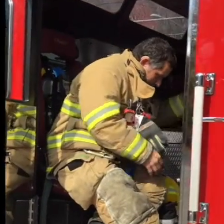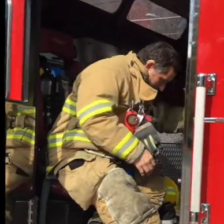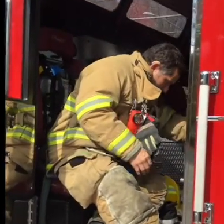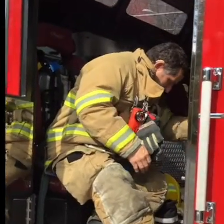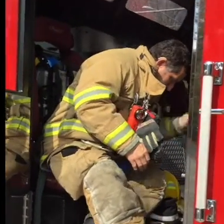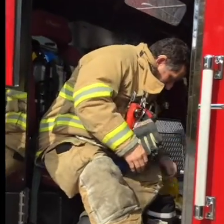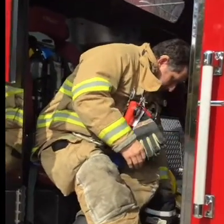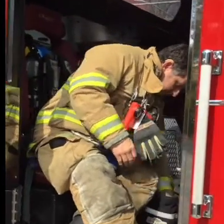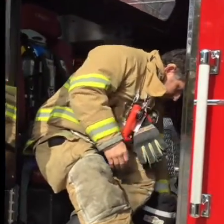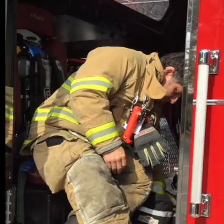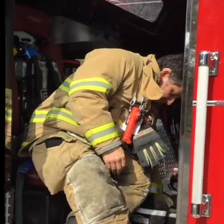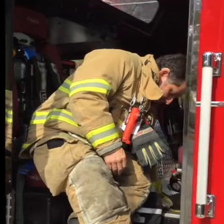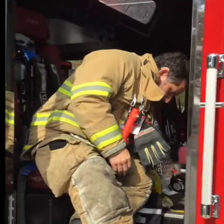do.